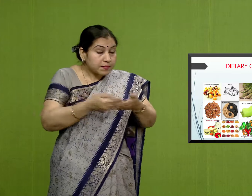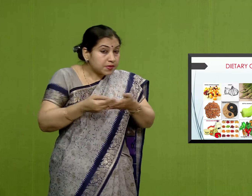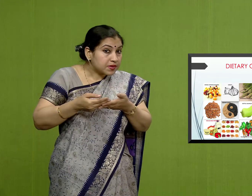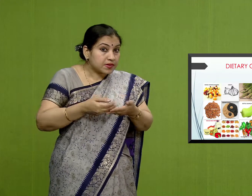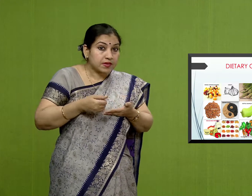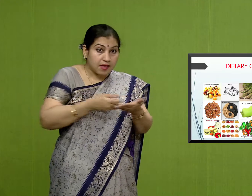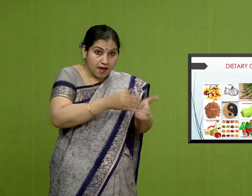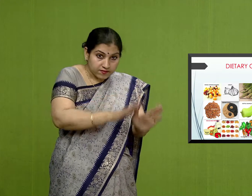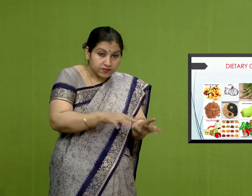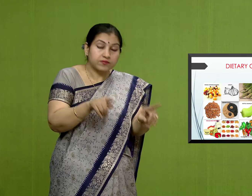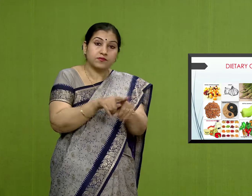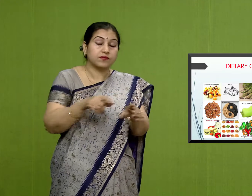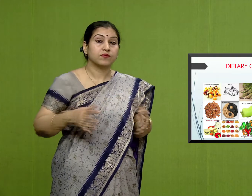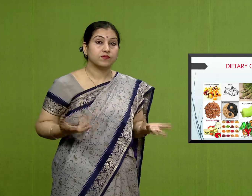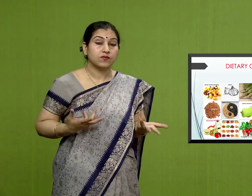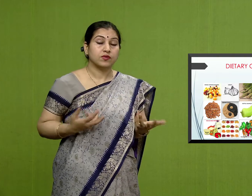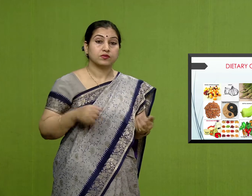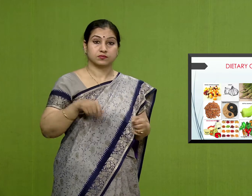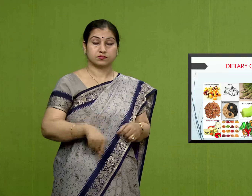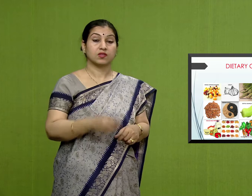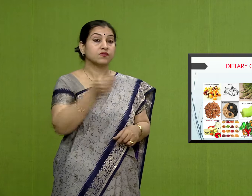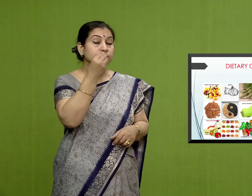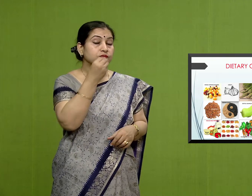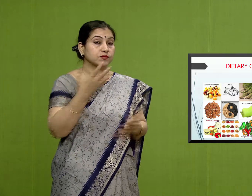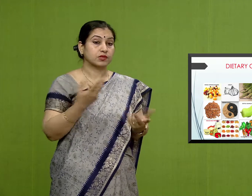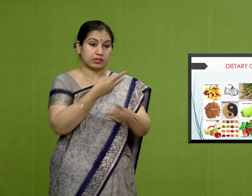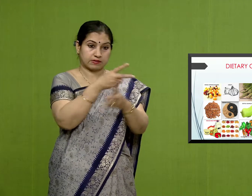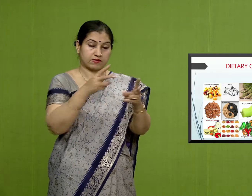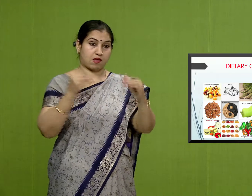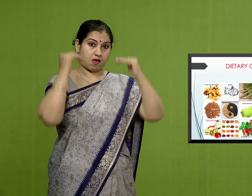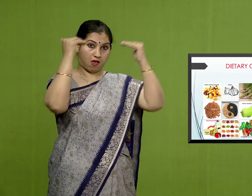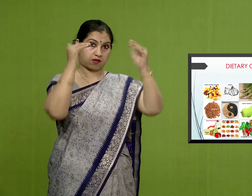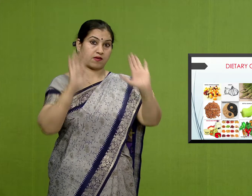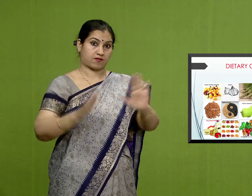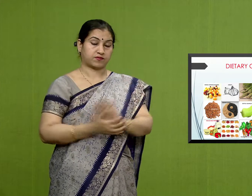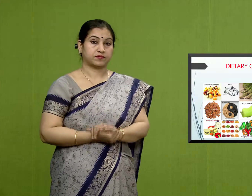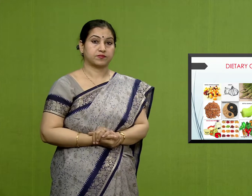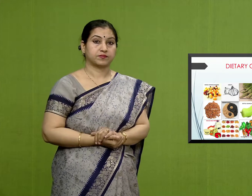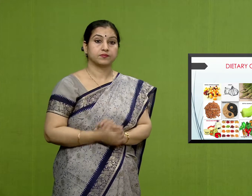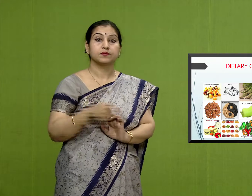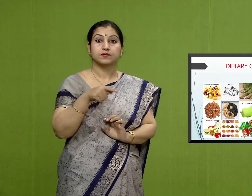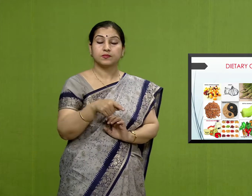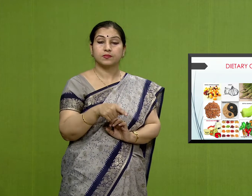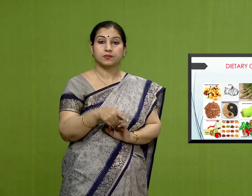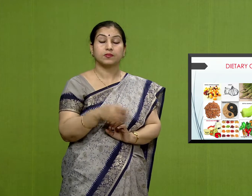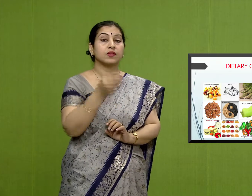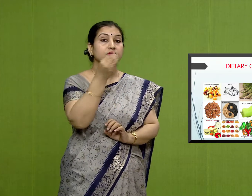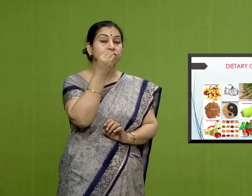The nutritional requirements are very high during lactation to produce